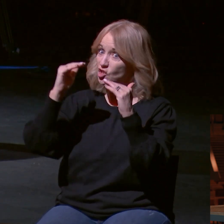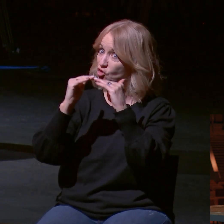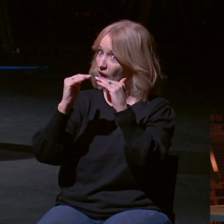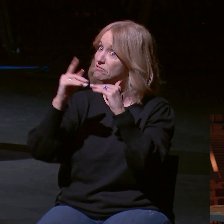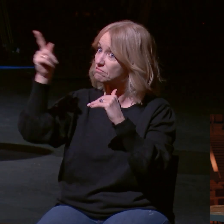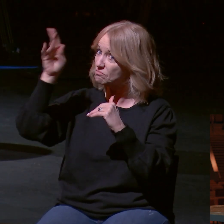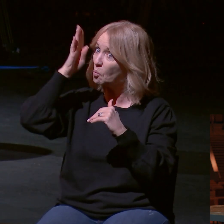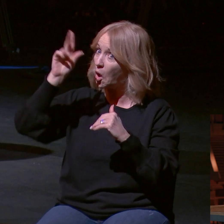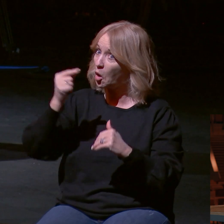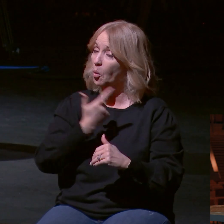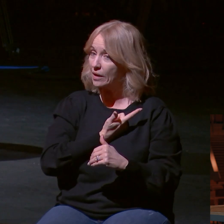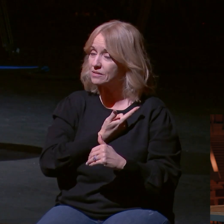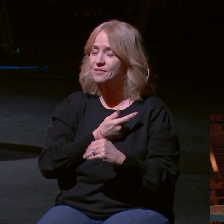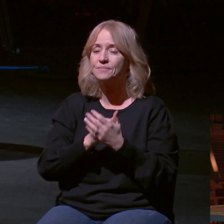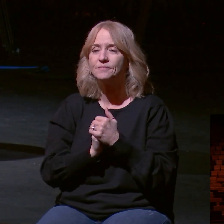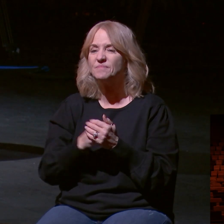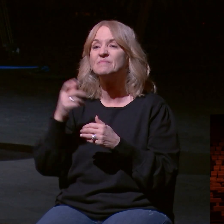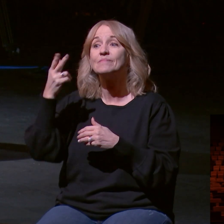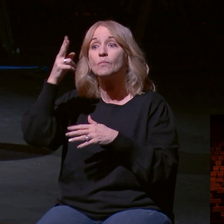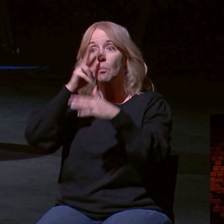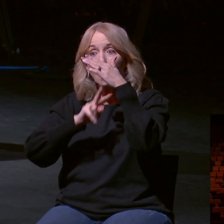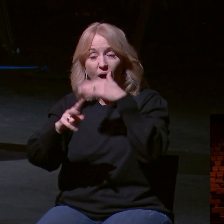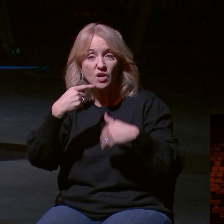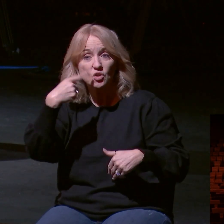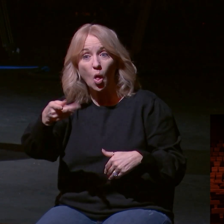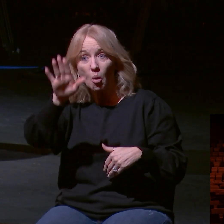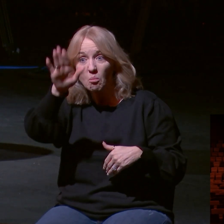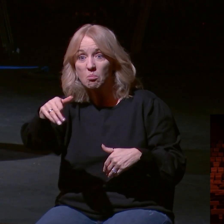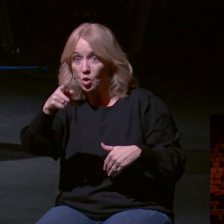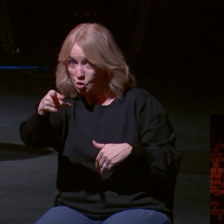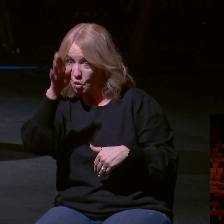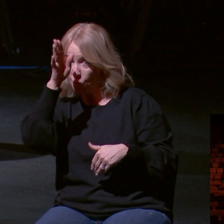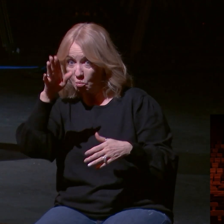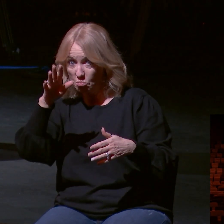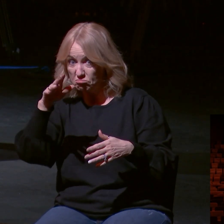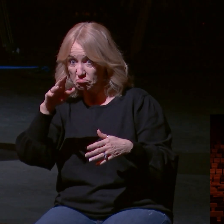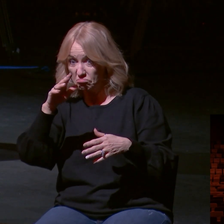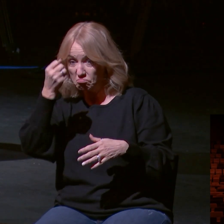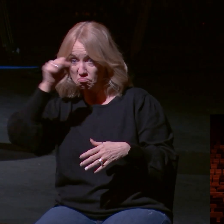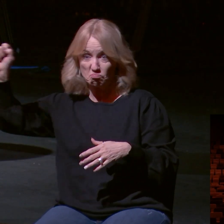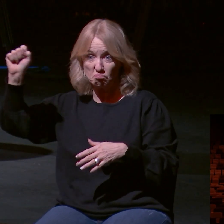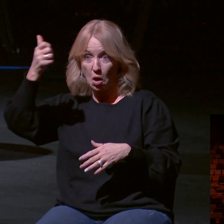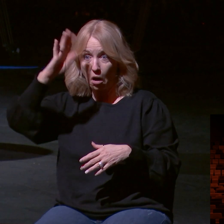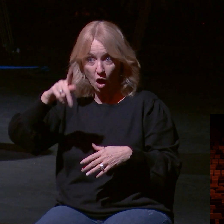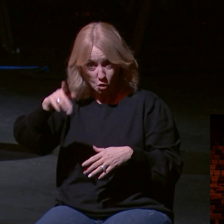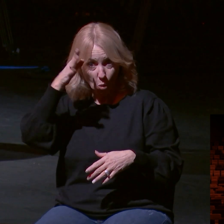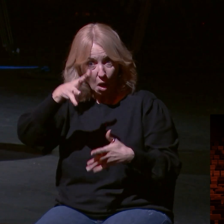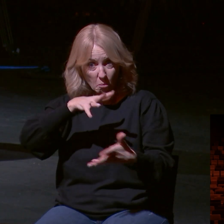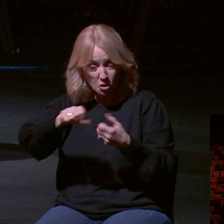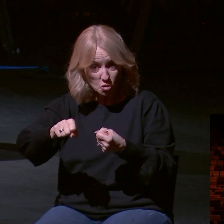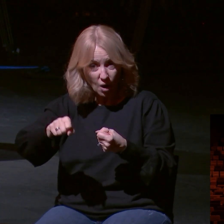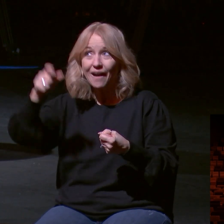their disobedience, they would be destroyed. You see, God had plans for his people, but they did not want anything to do